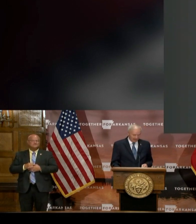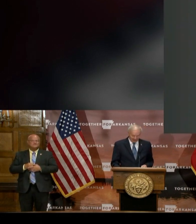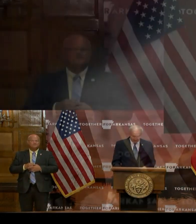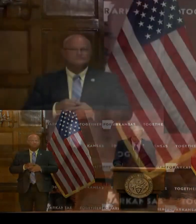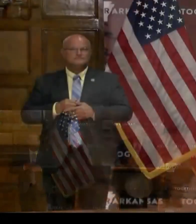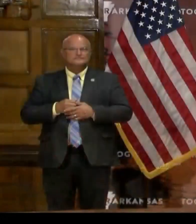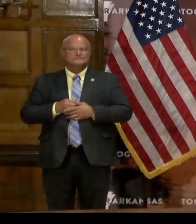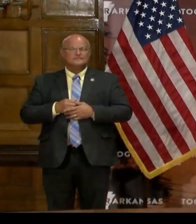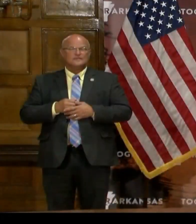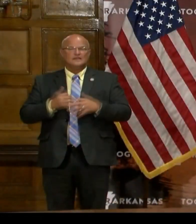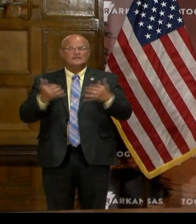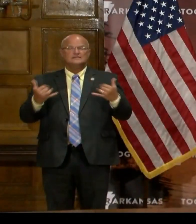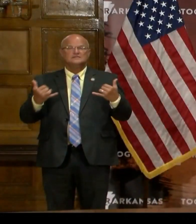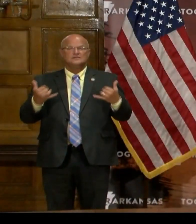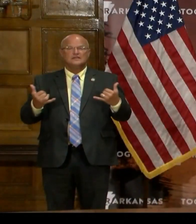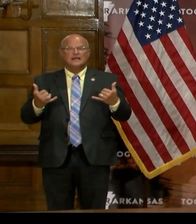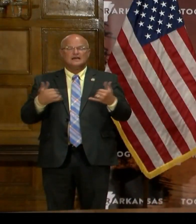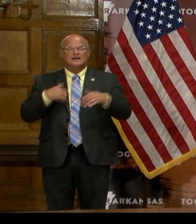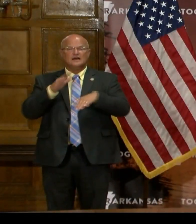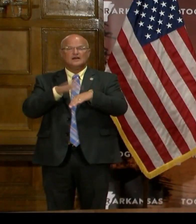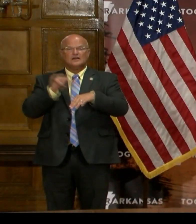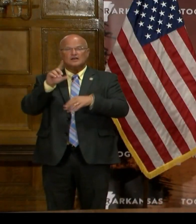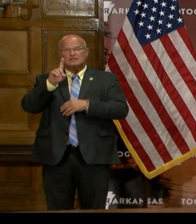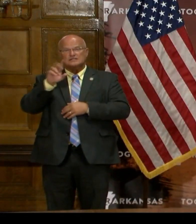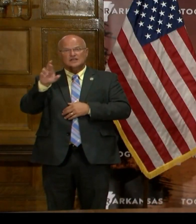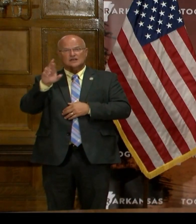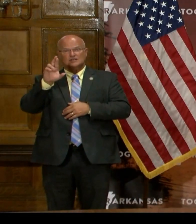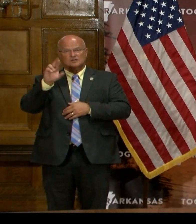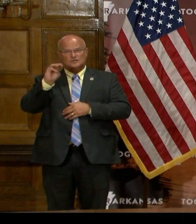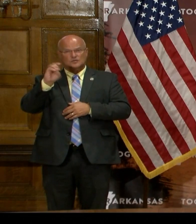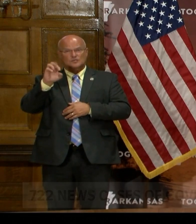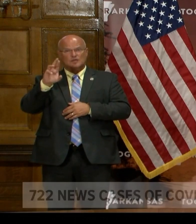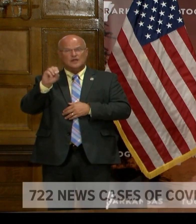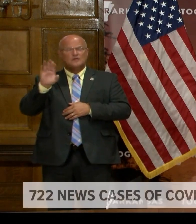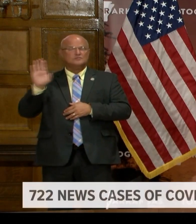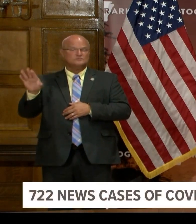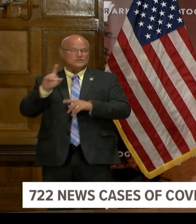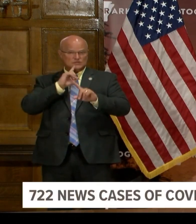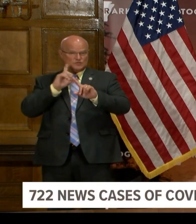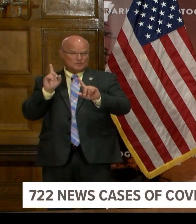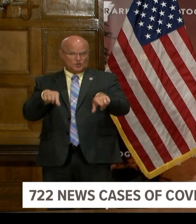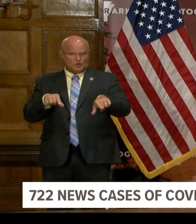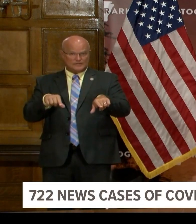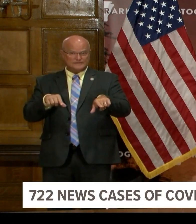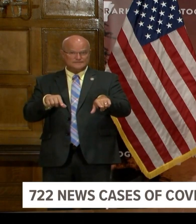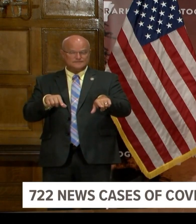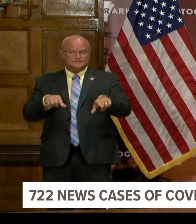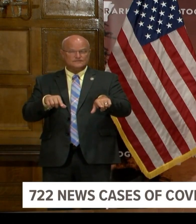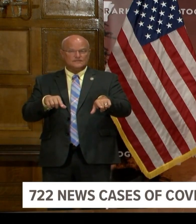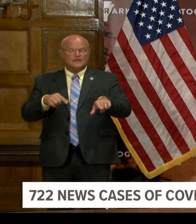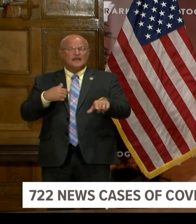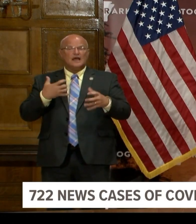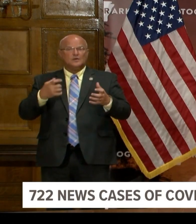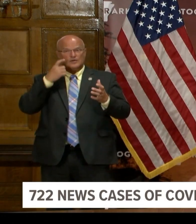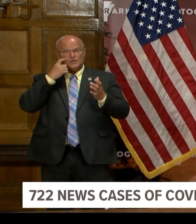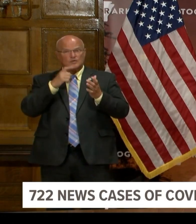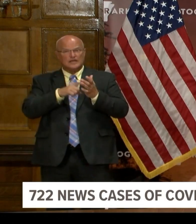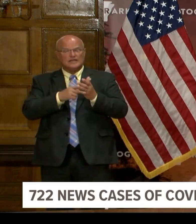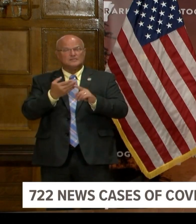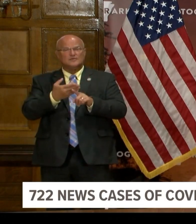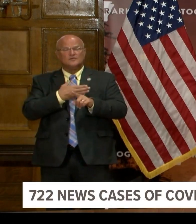And so with that, let me call Dr. Romero for his report. I did want to recognize before he